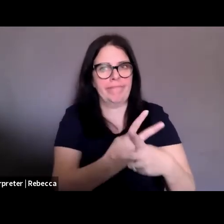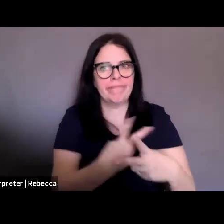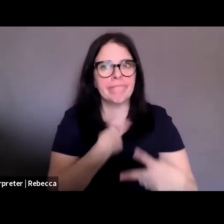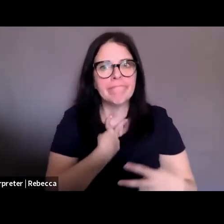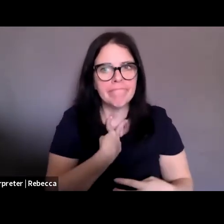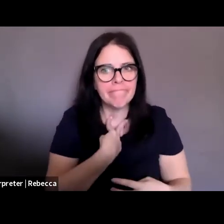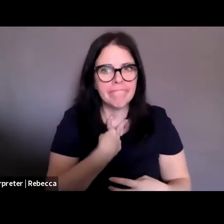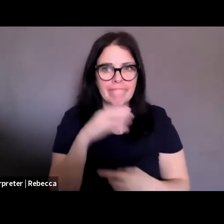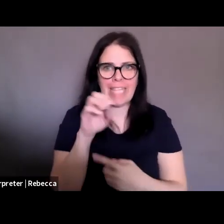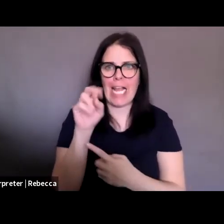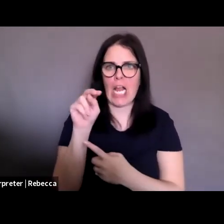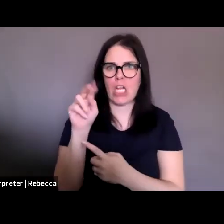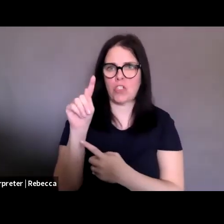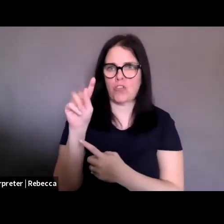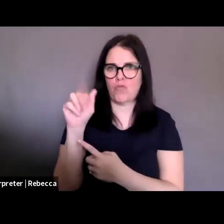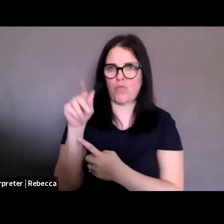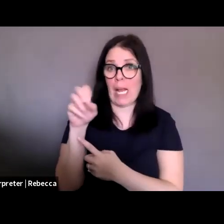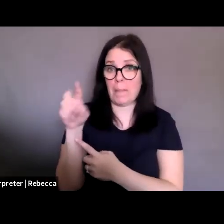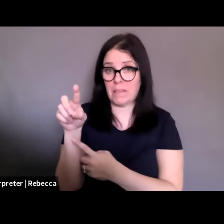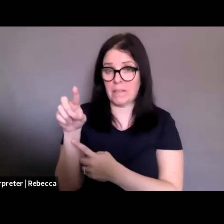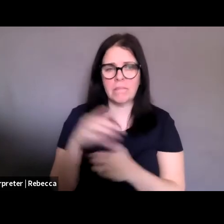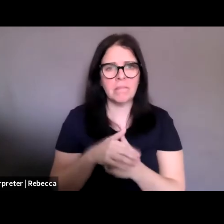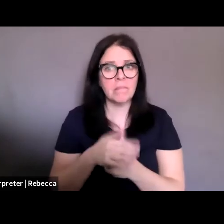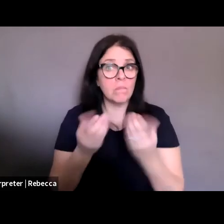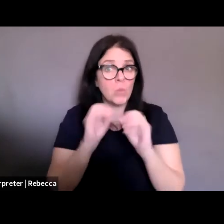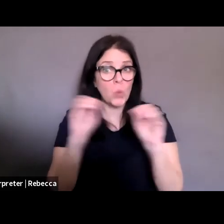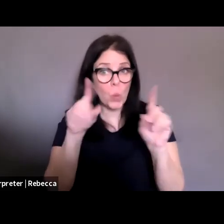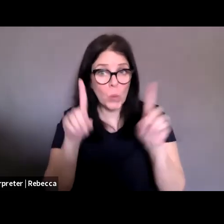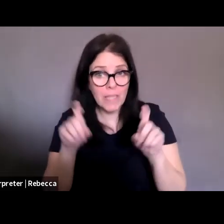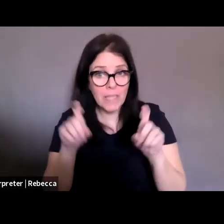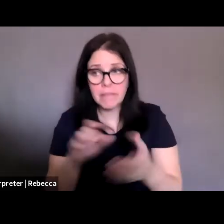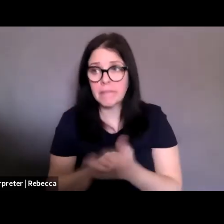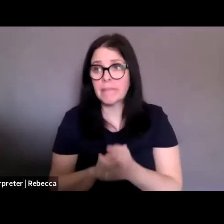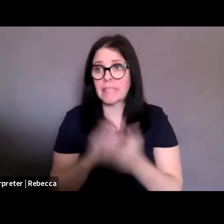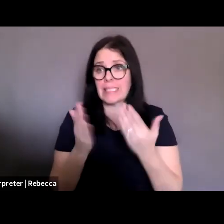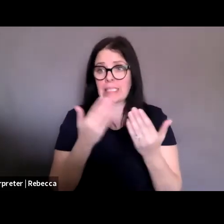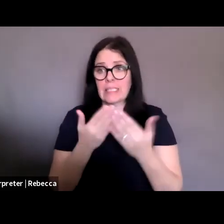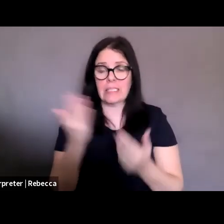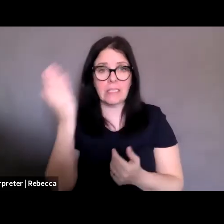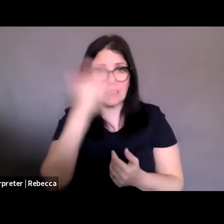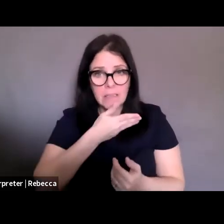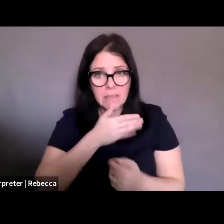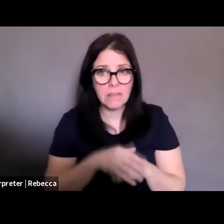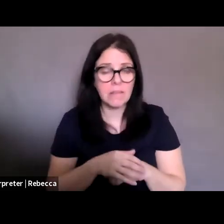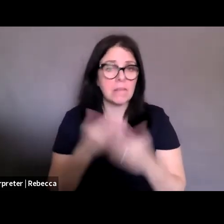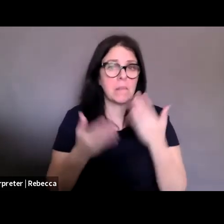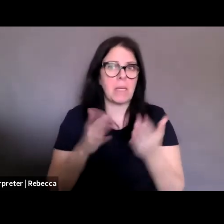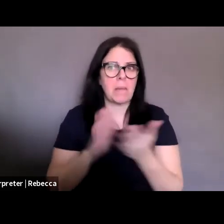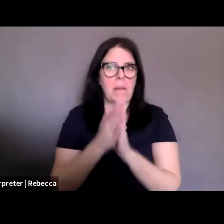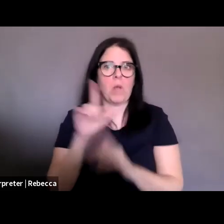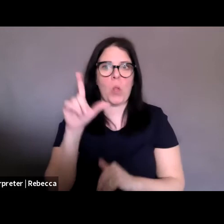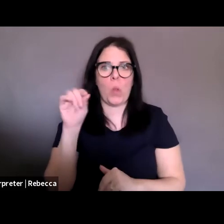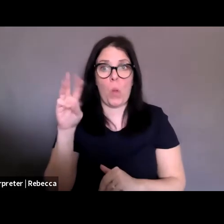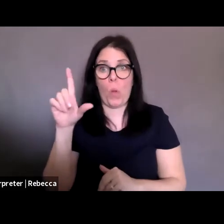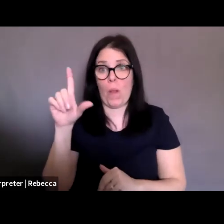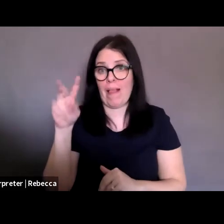you can't test for it, and it may be hard to see. It can look just like low-level abuse. Here are